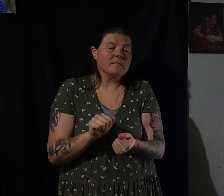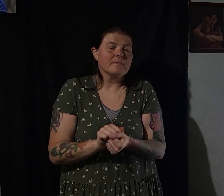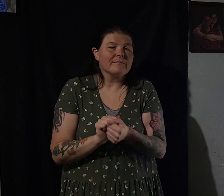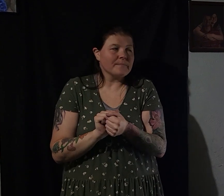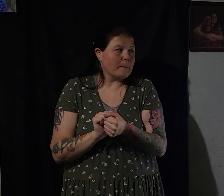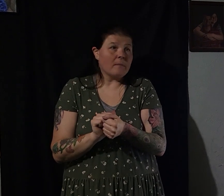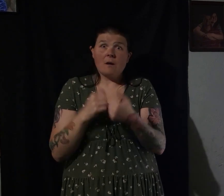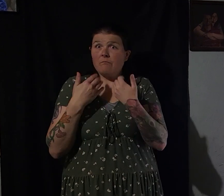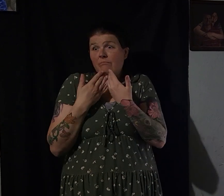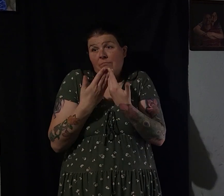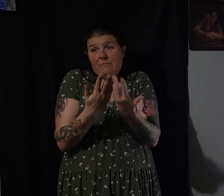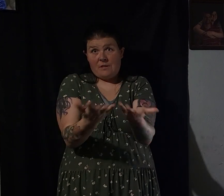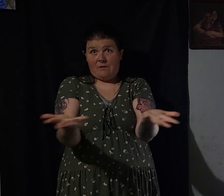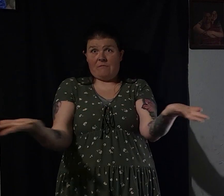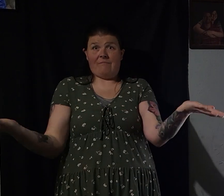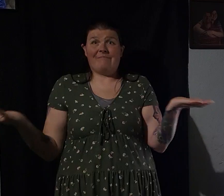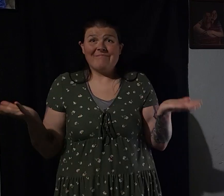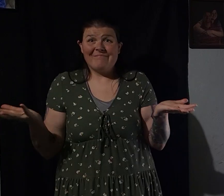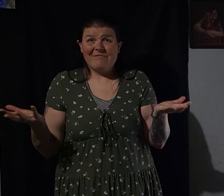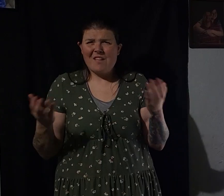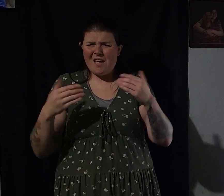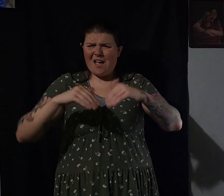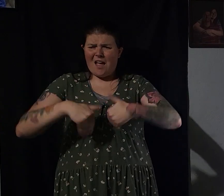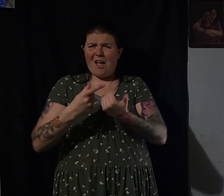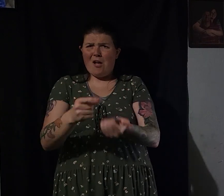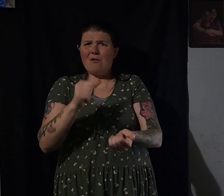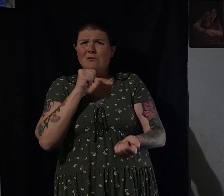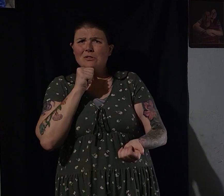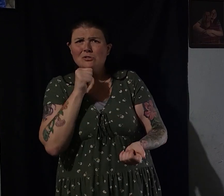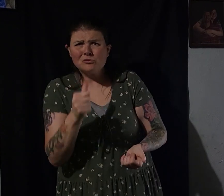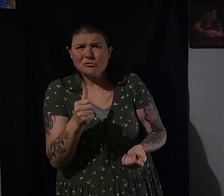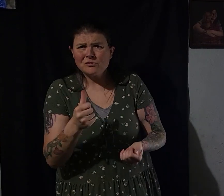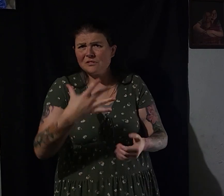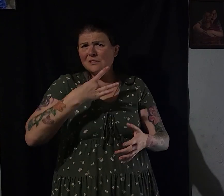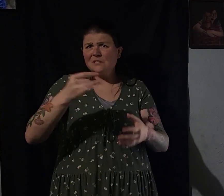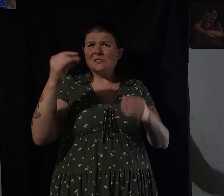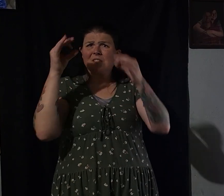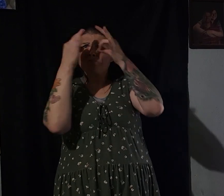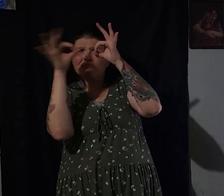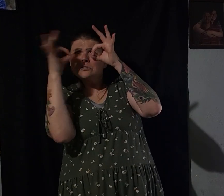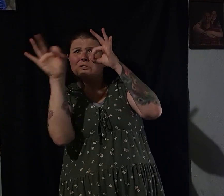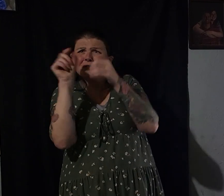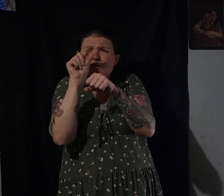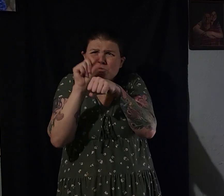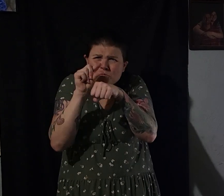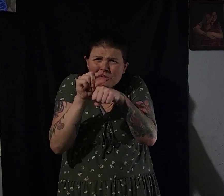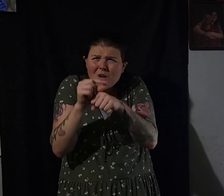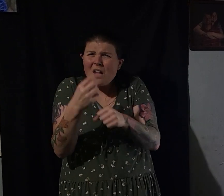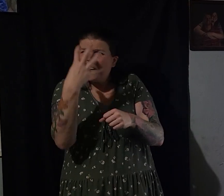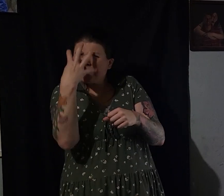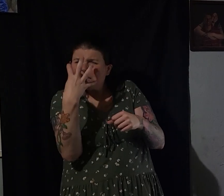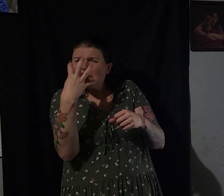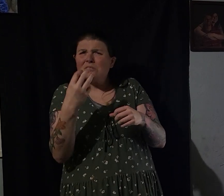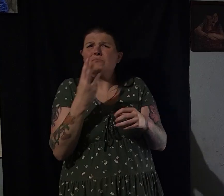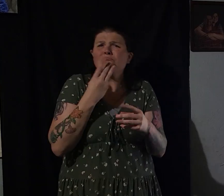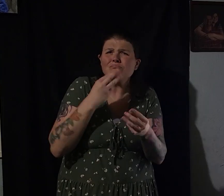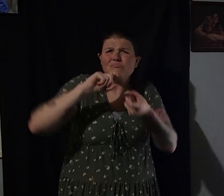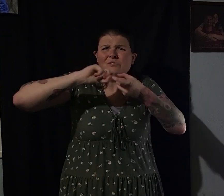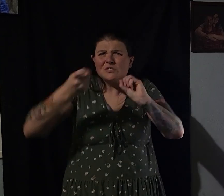And there you have it. How could you possibly resist a pocket-sized, bad-tempered, color-changing,